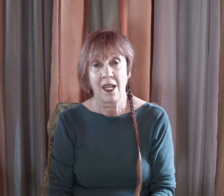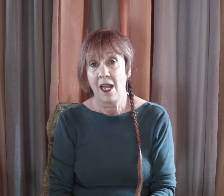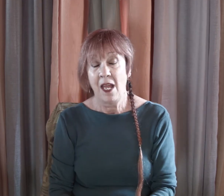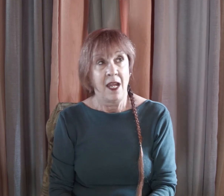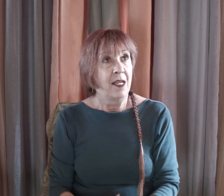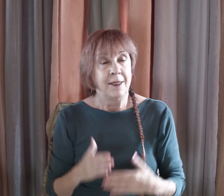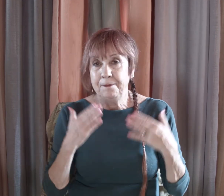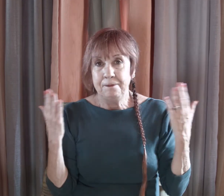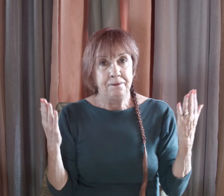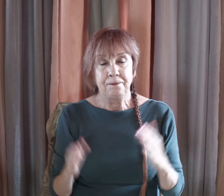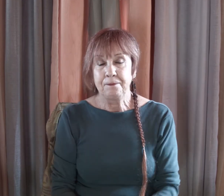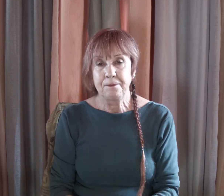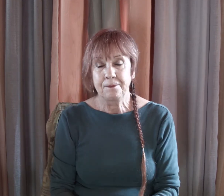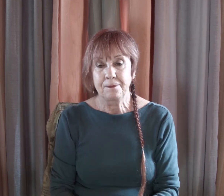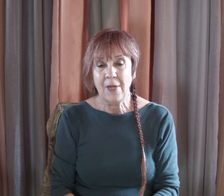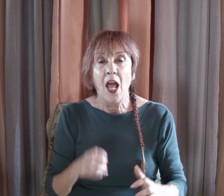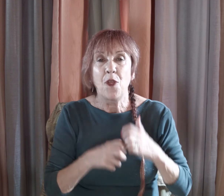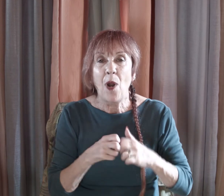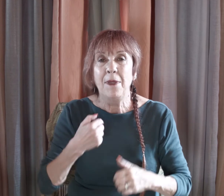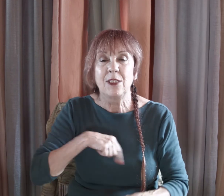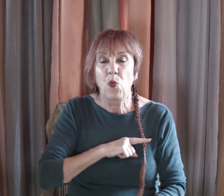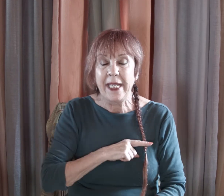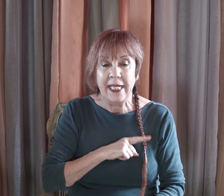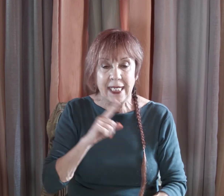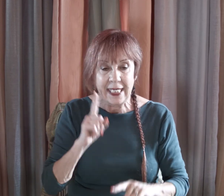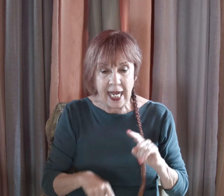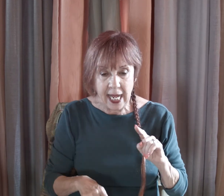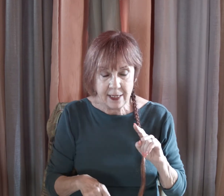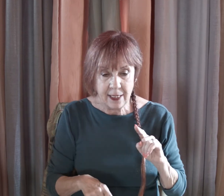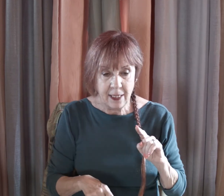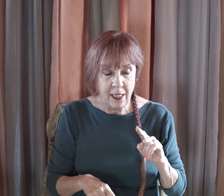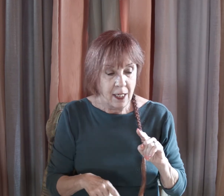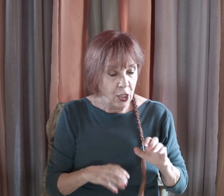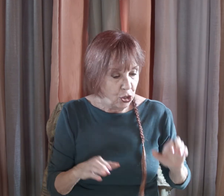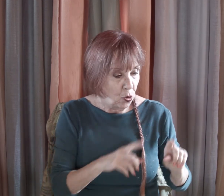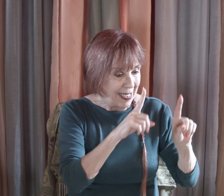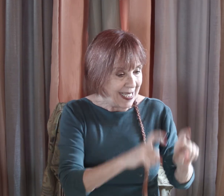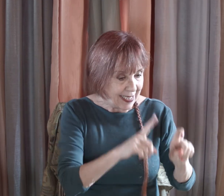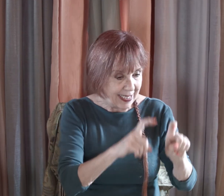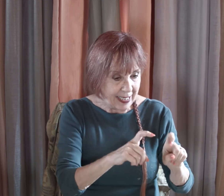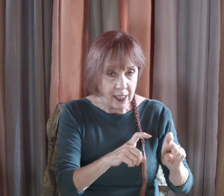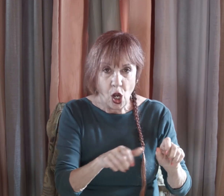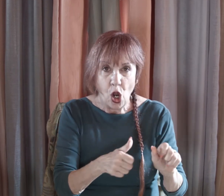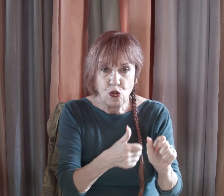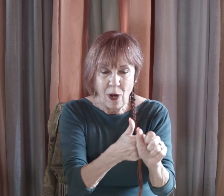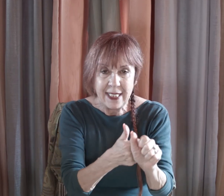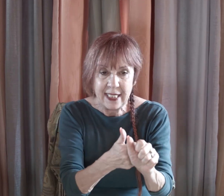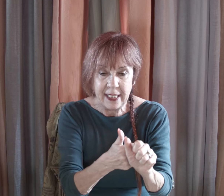know. The problem is that we have no way to do testing and tracing and follow up if there's